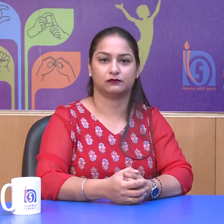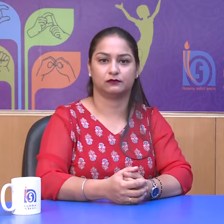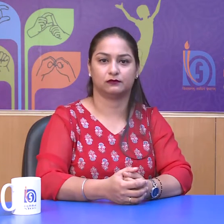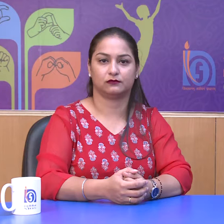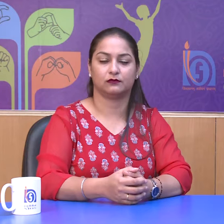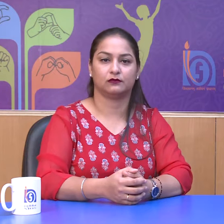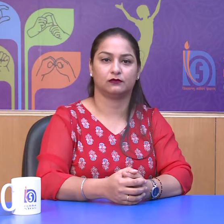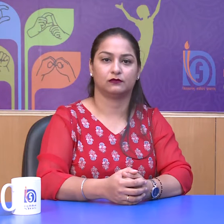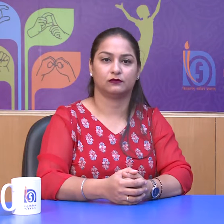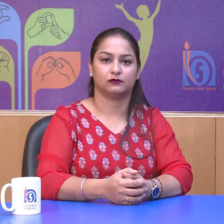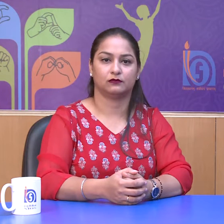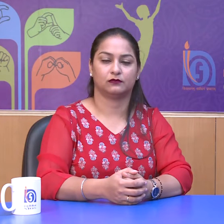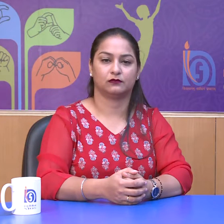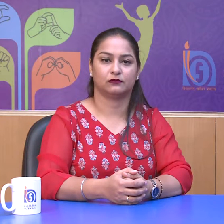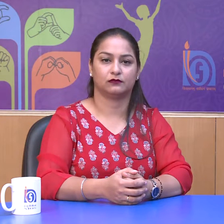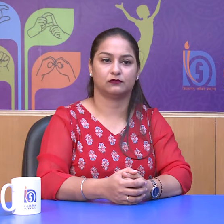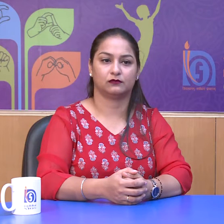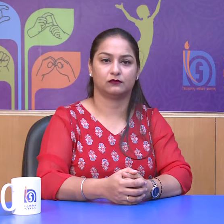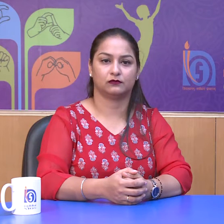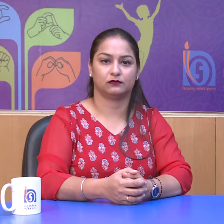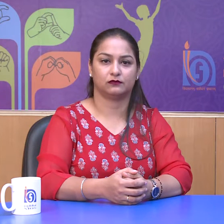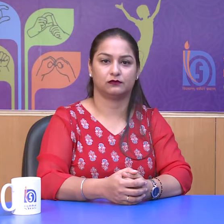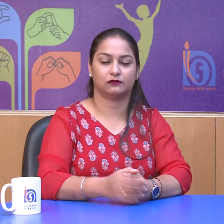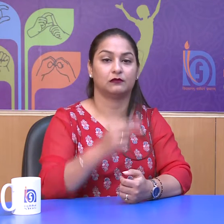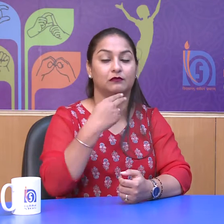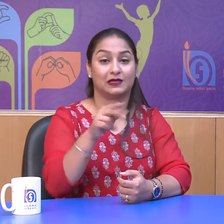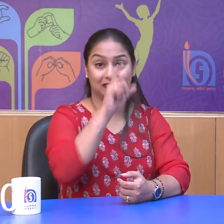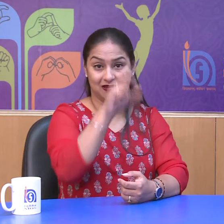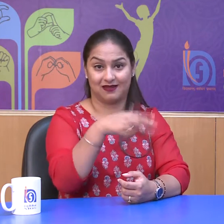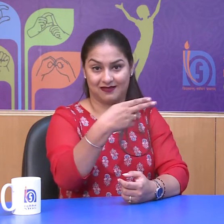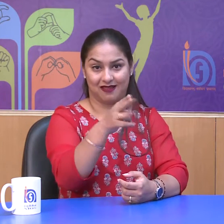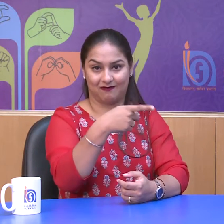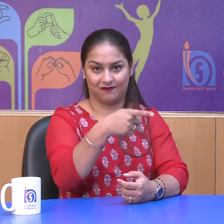of Nuruddin Muhammad,